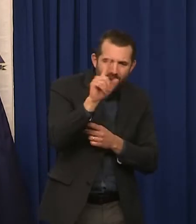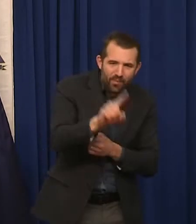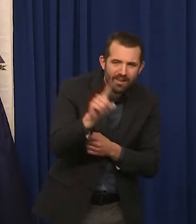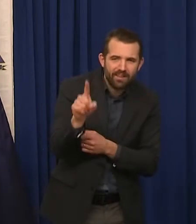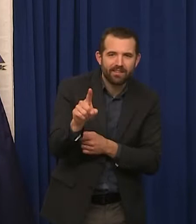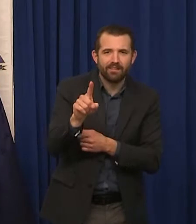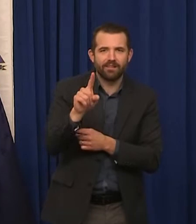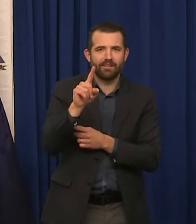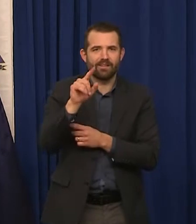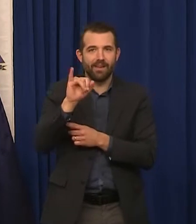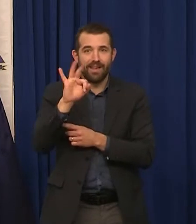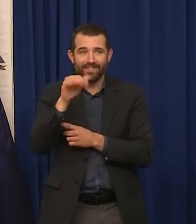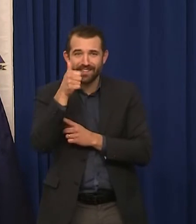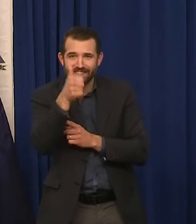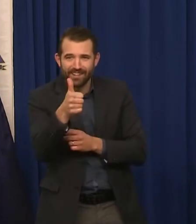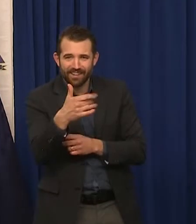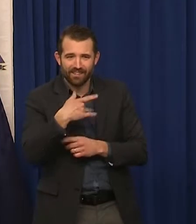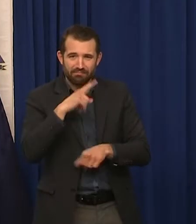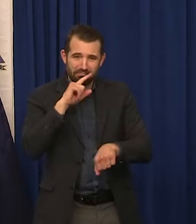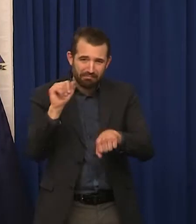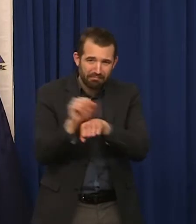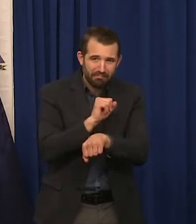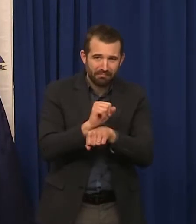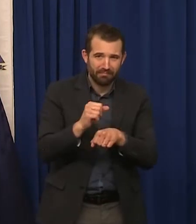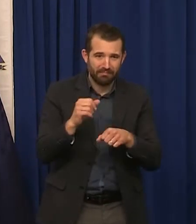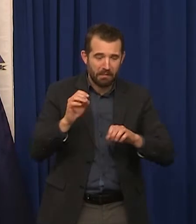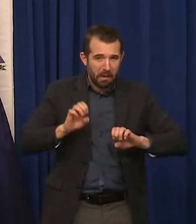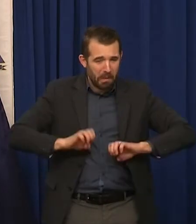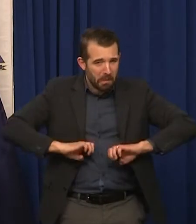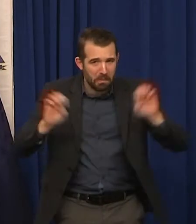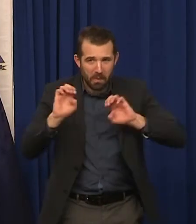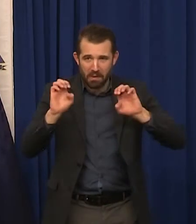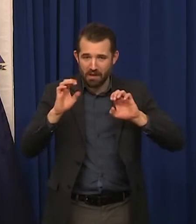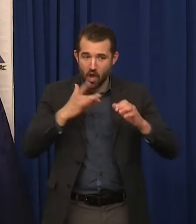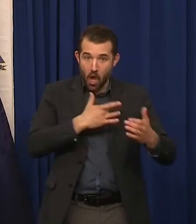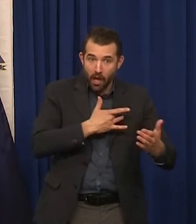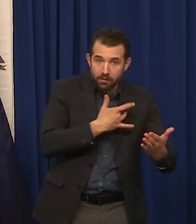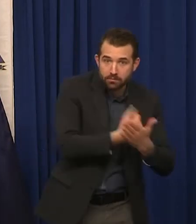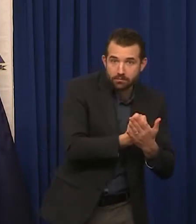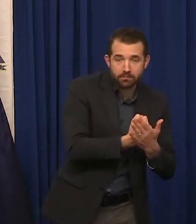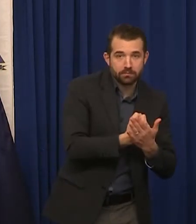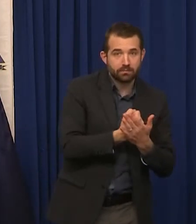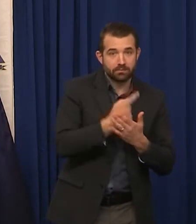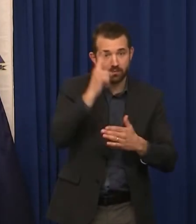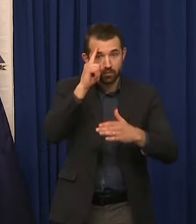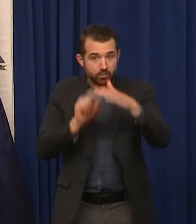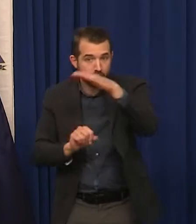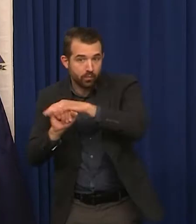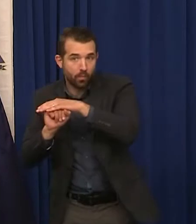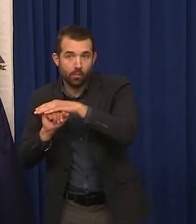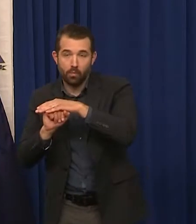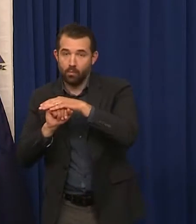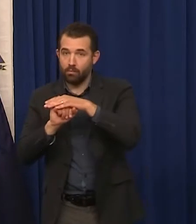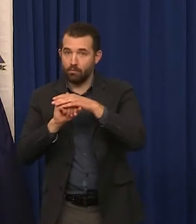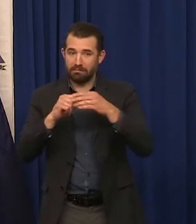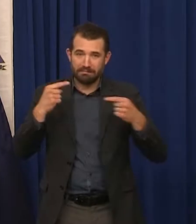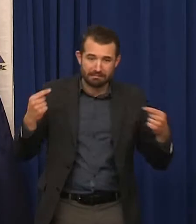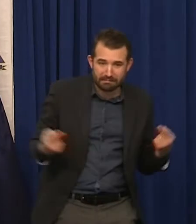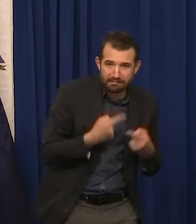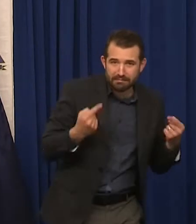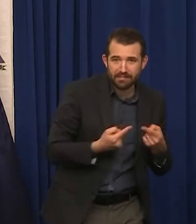of an acute medical emergency, whether that's a heart attack or a stroke or an injury you may have